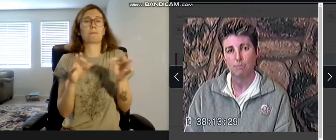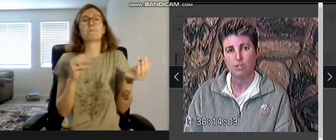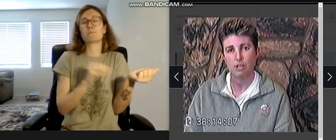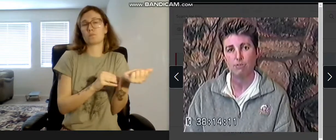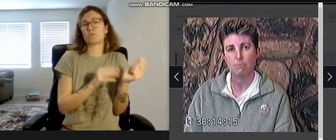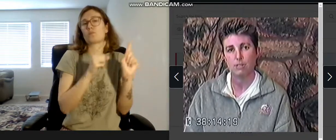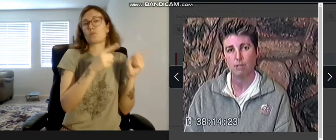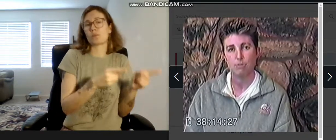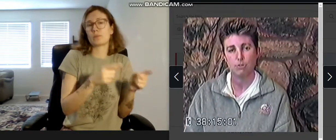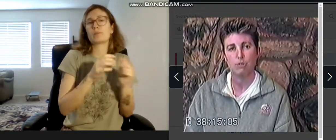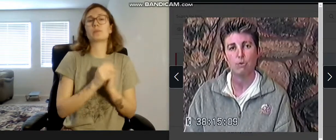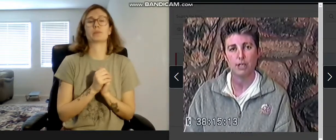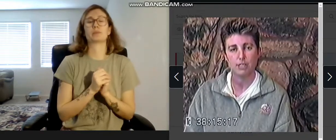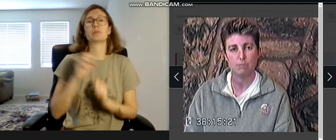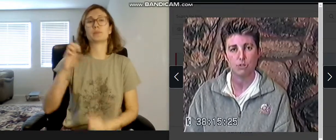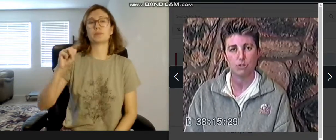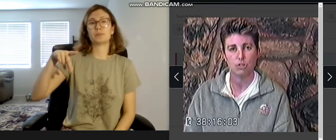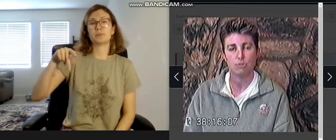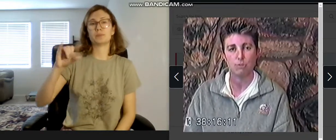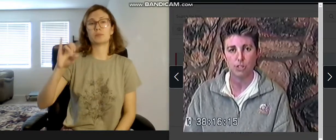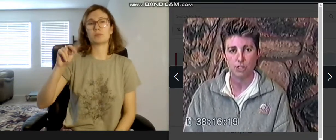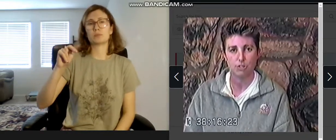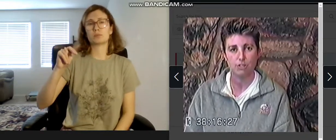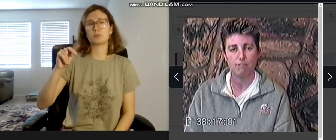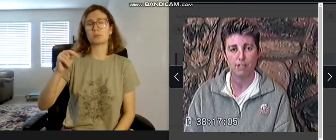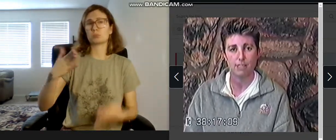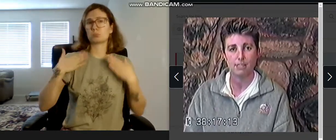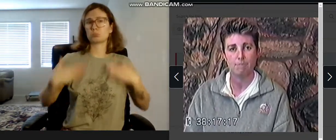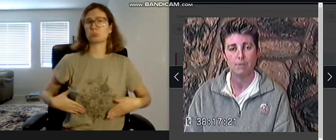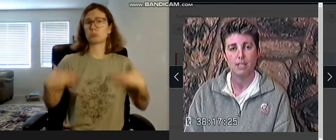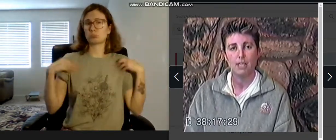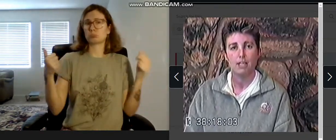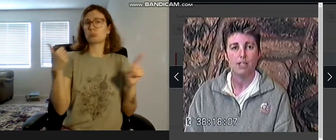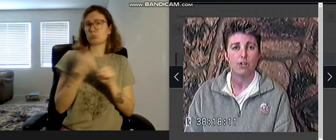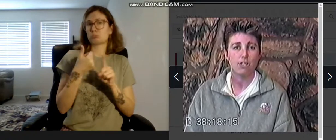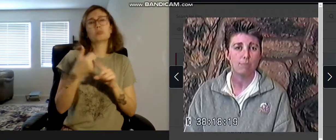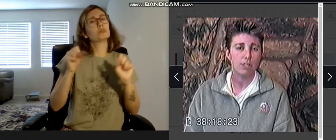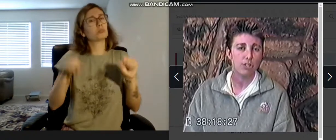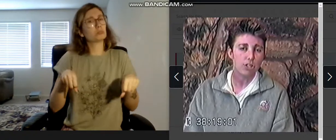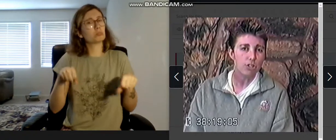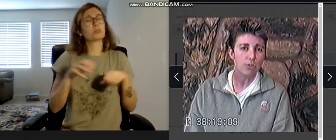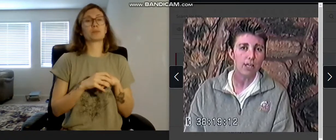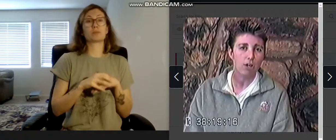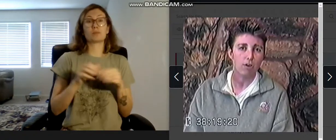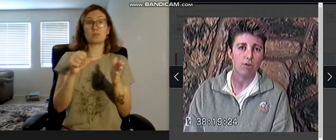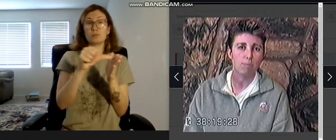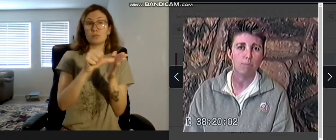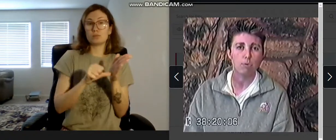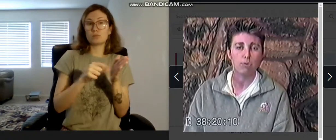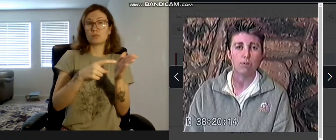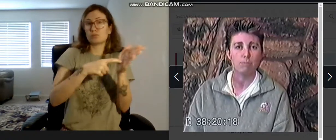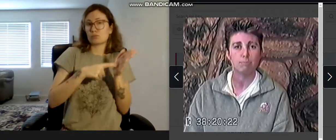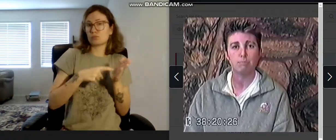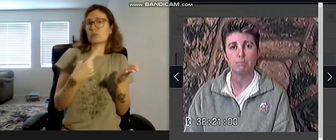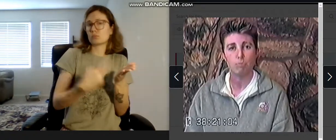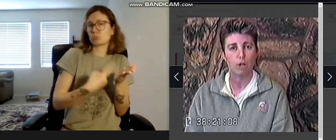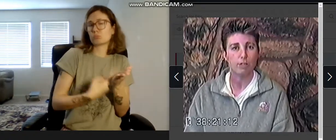heal themselves, but some do require some surgical procedures to fix. There are some things you can do at home